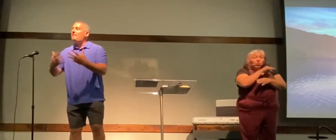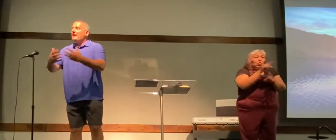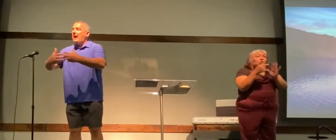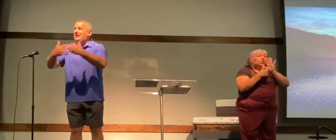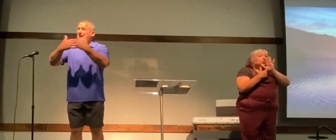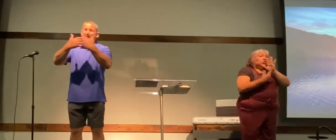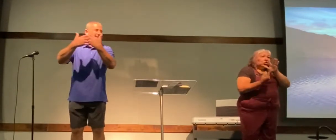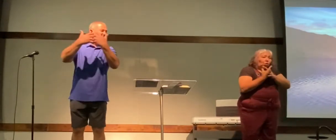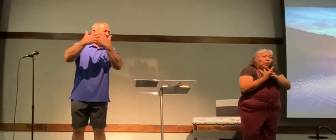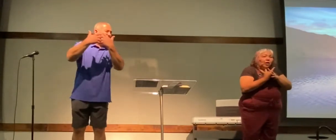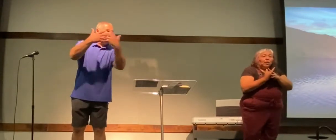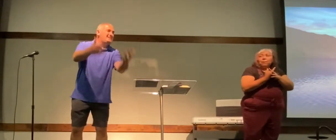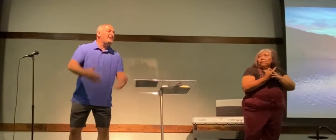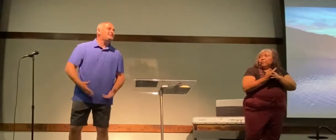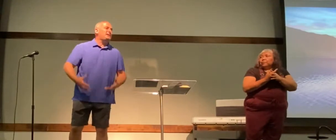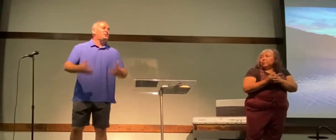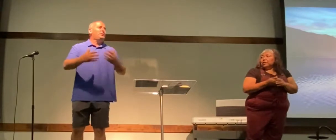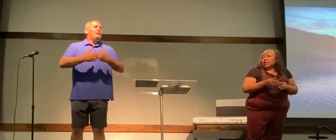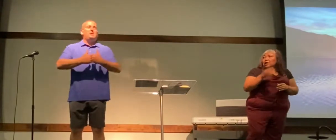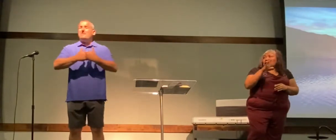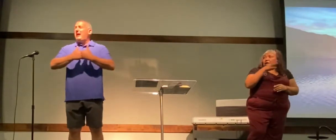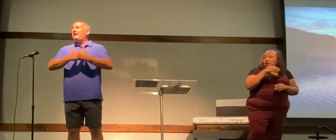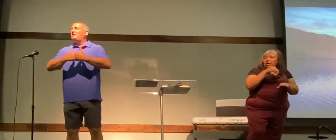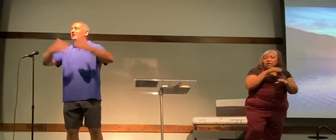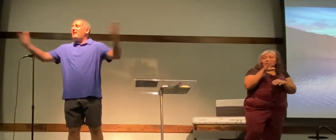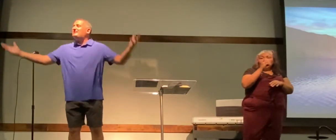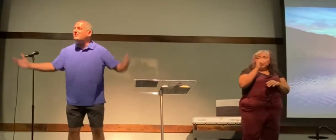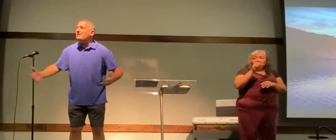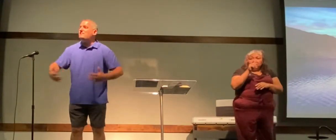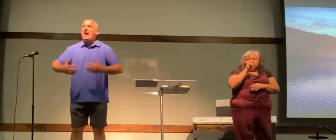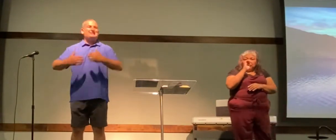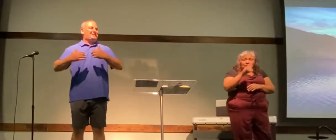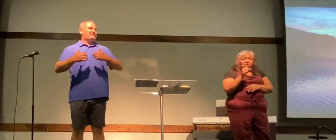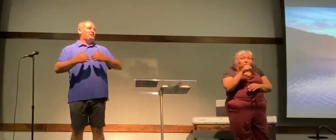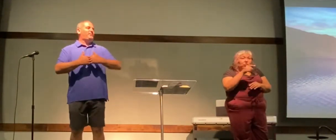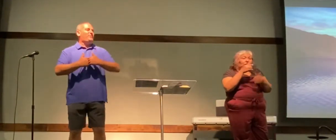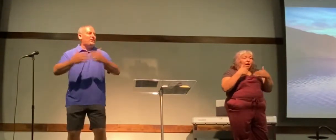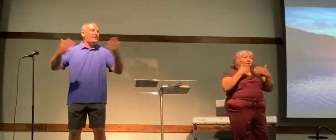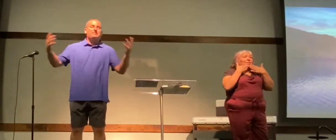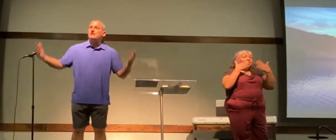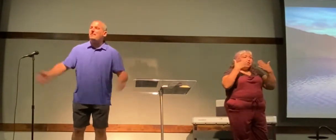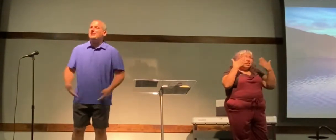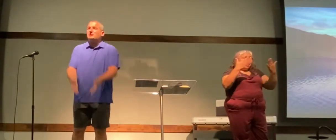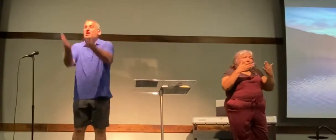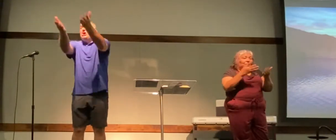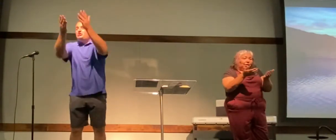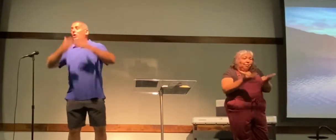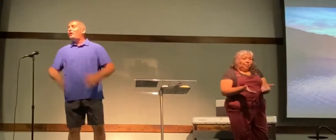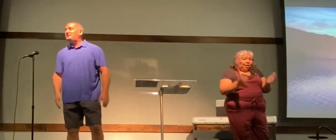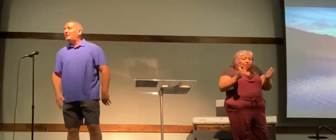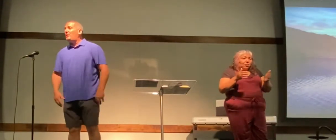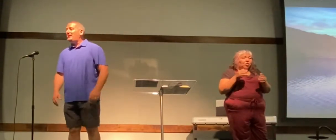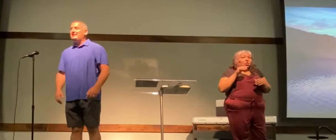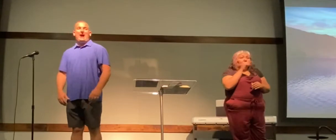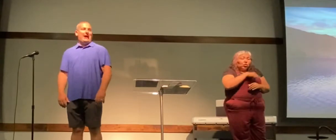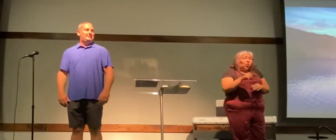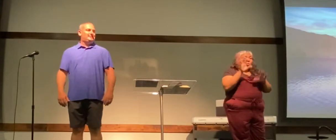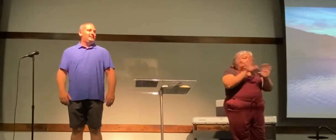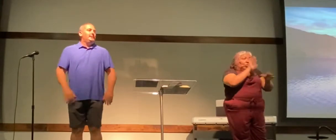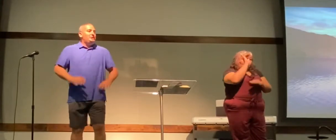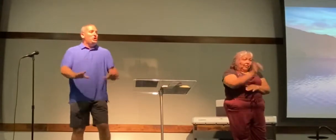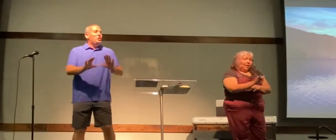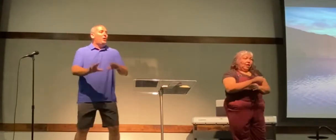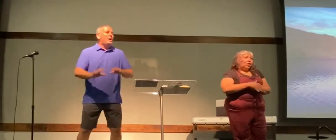showing up at needs, and you're making Thanksgiving baskets, and you're filling up their pantries. You're doing